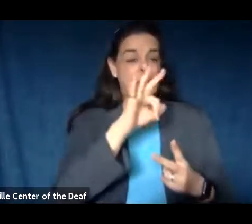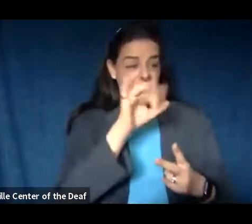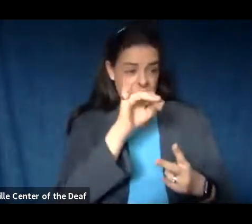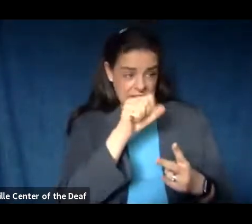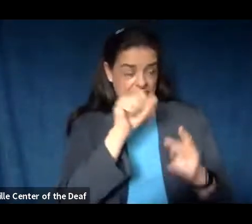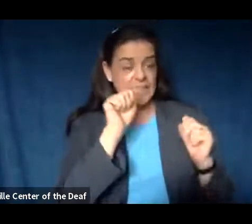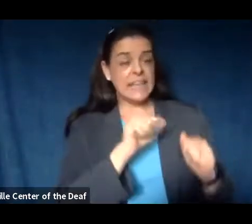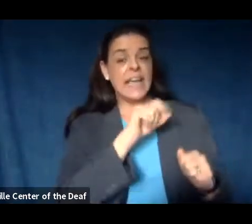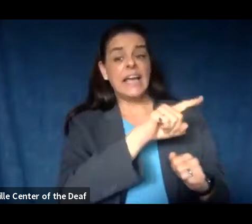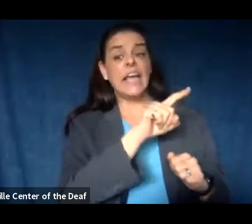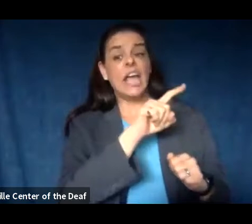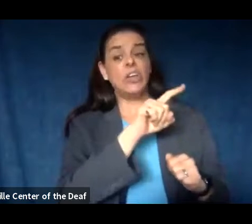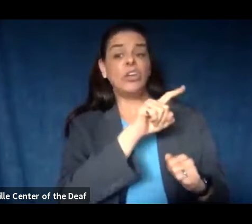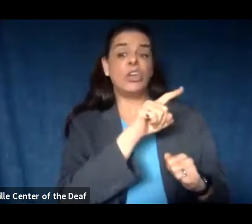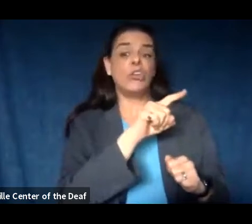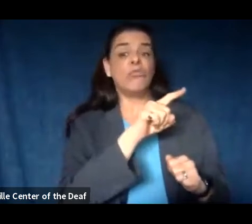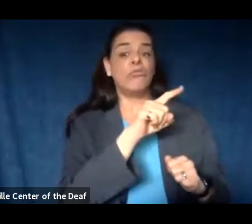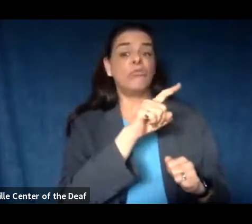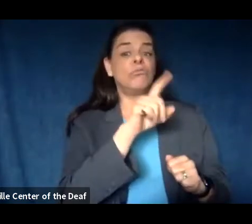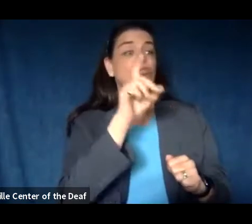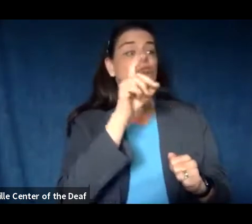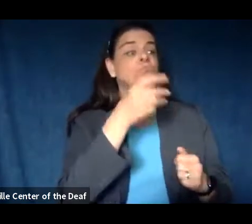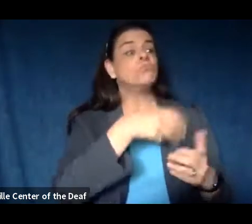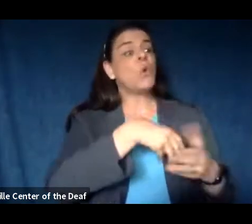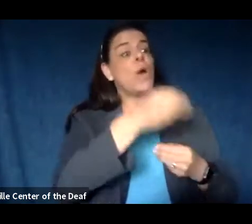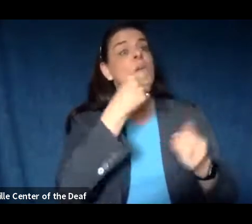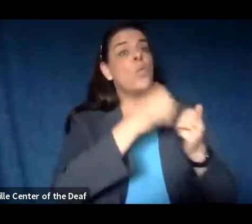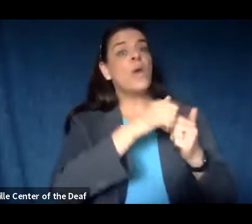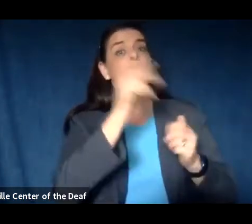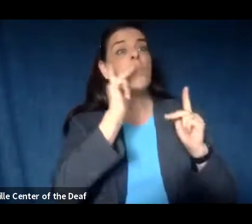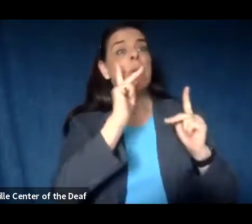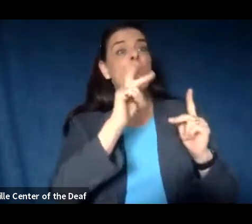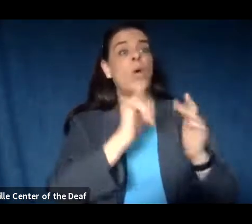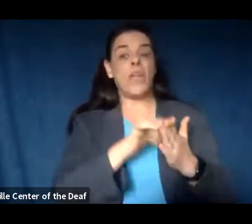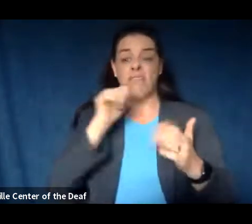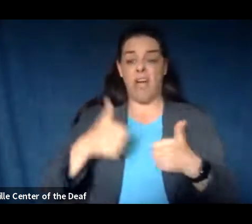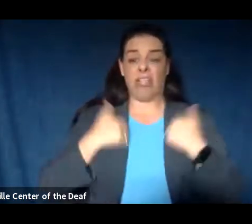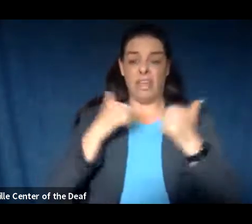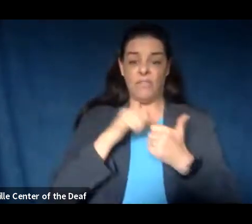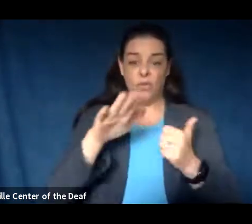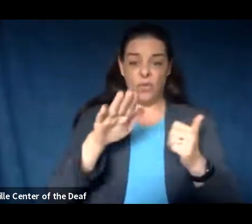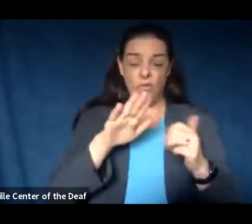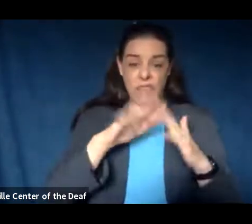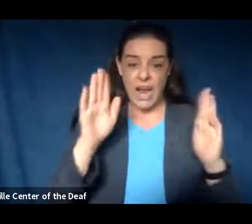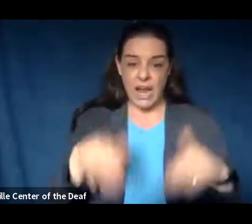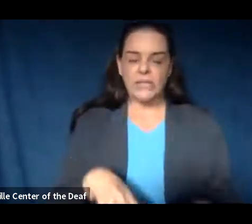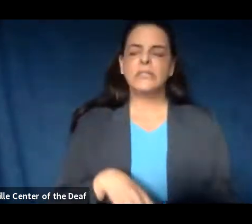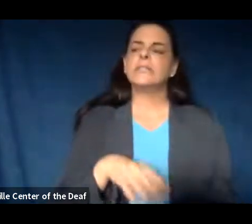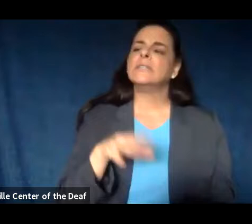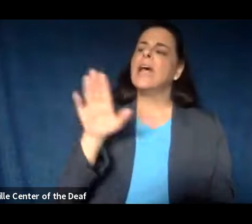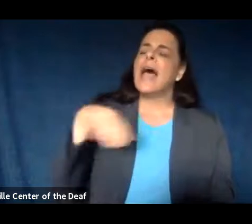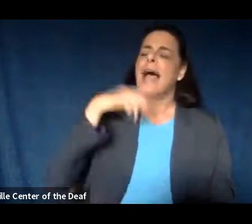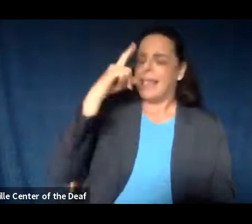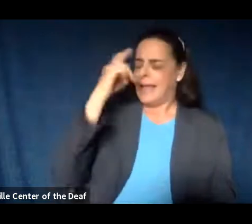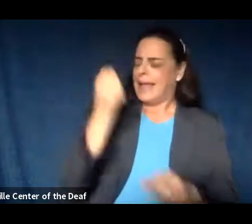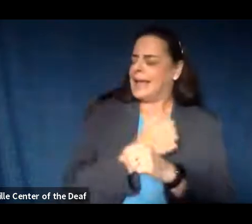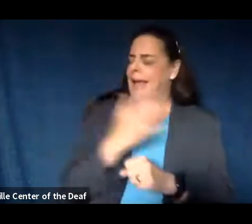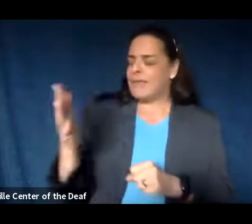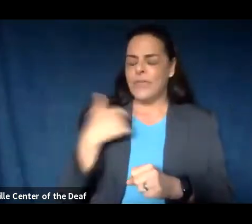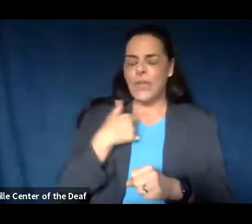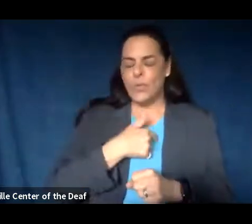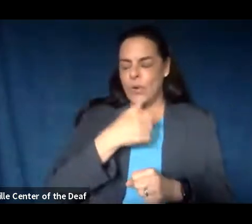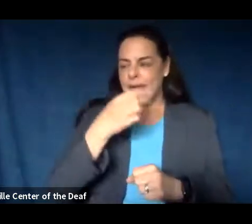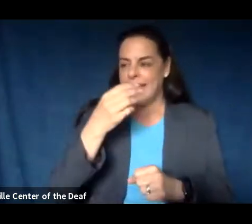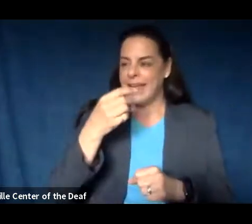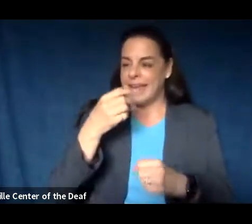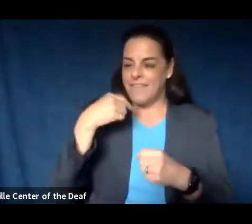to do so with people outside of your household? So I think all of the things that we've been saying are still in play here. And there's those personal decisions